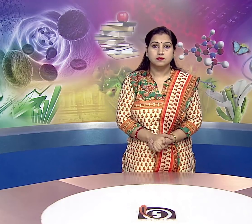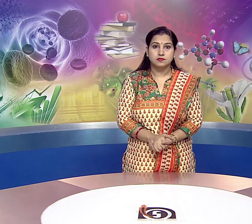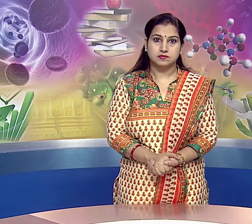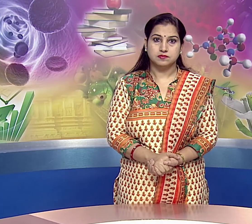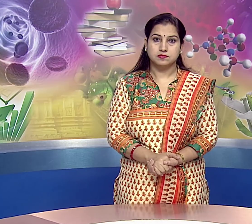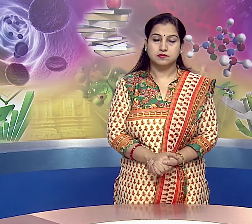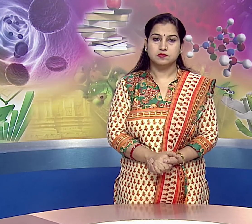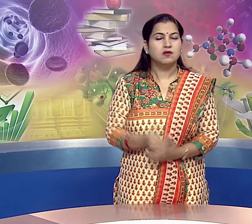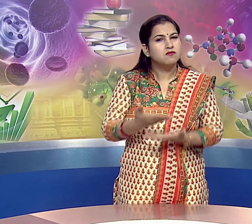We all know